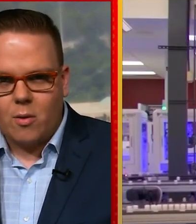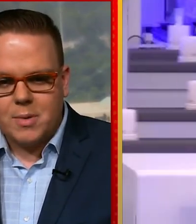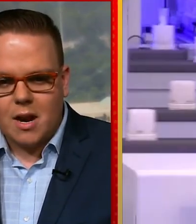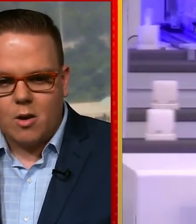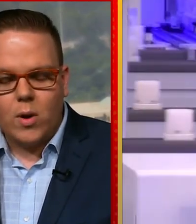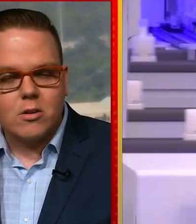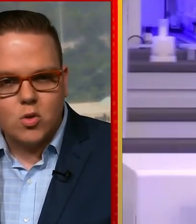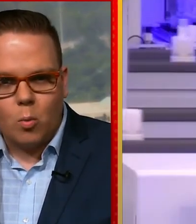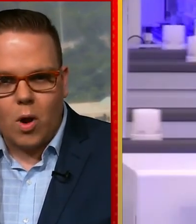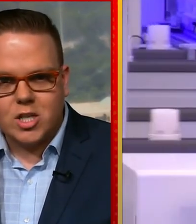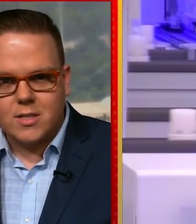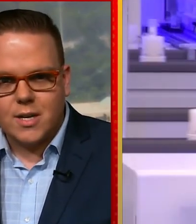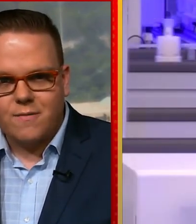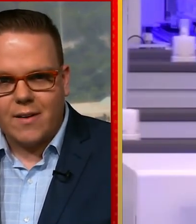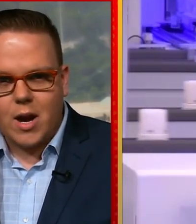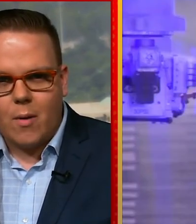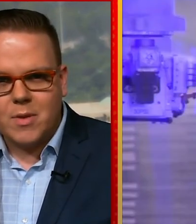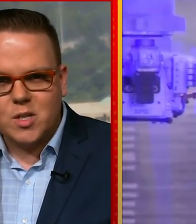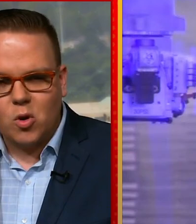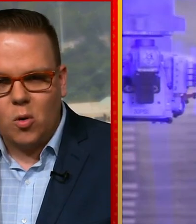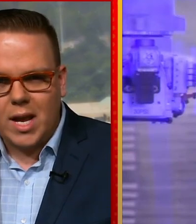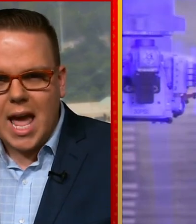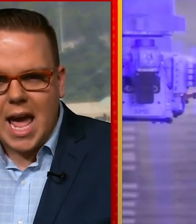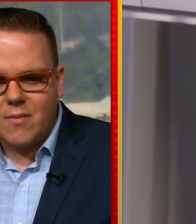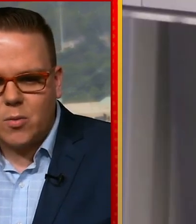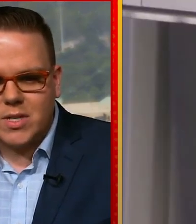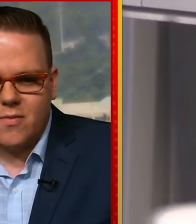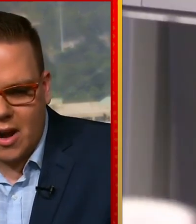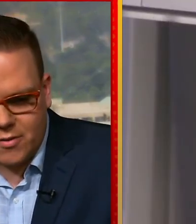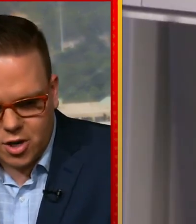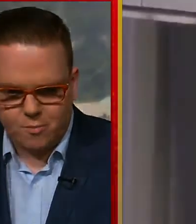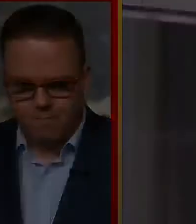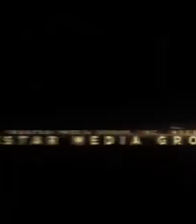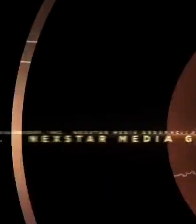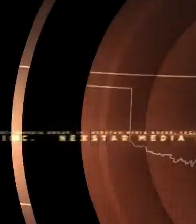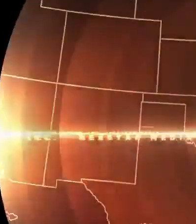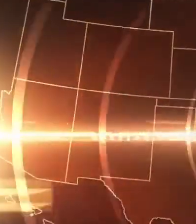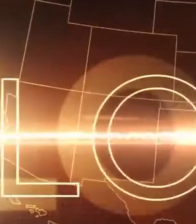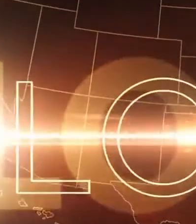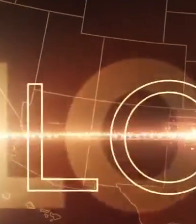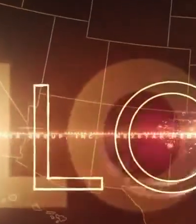give us a weather update on a winter storm watch that's in effect. For now, I'm Mitch McCoy. Have a good rest of your afternoon.